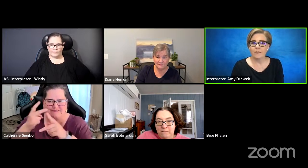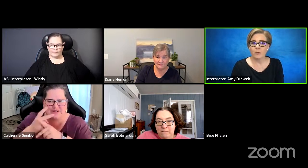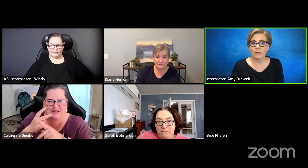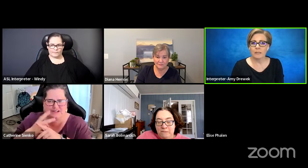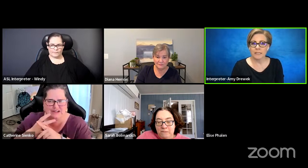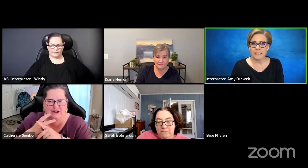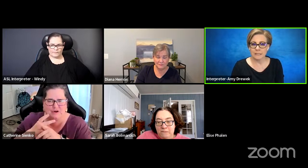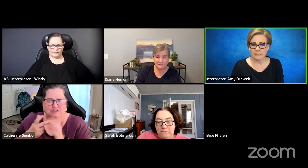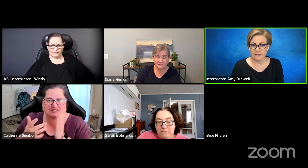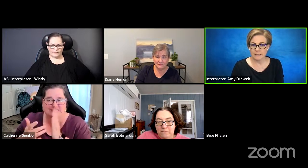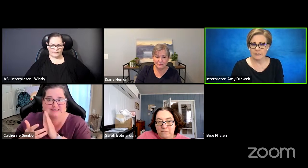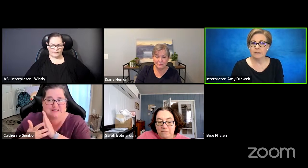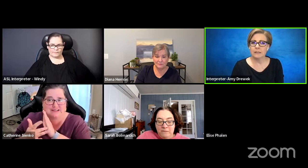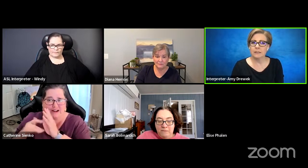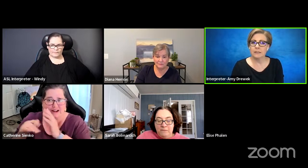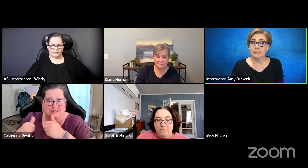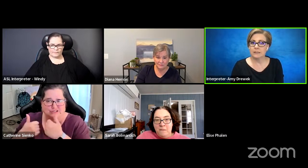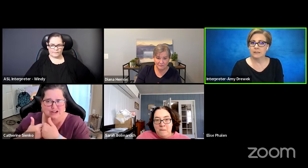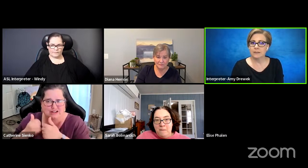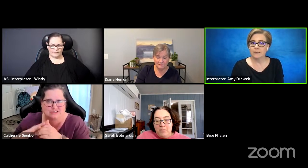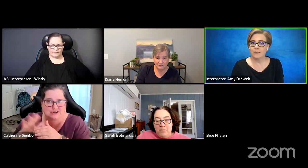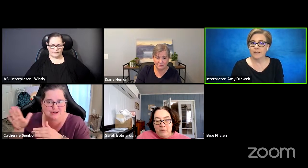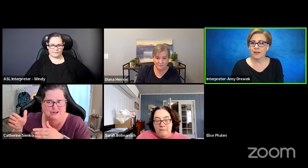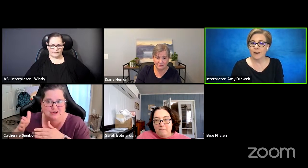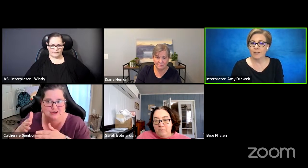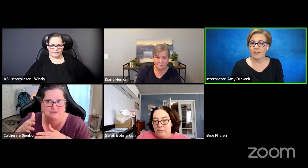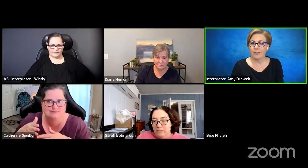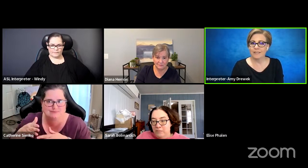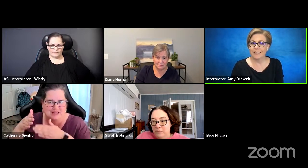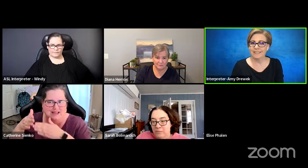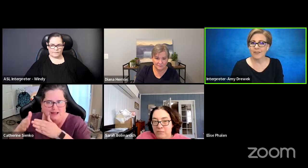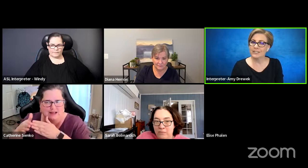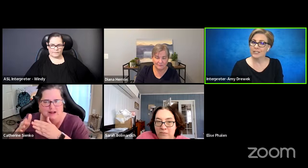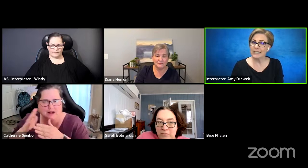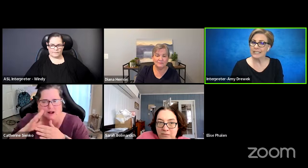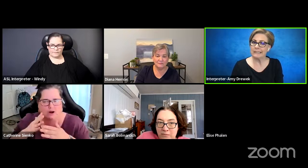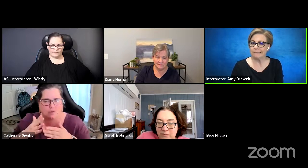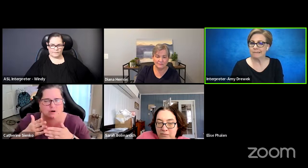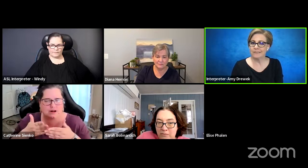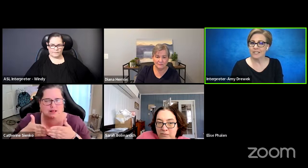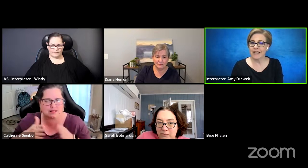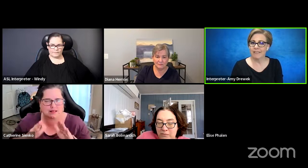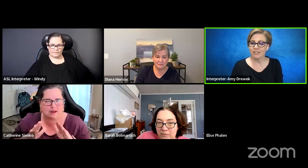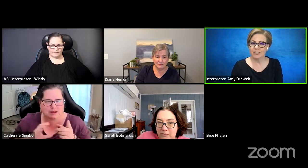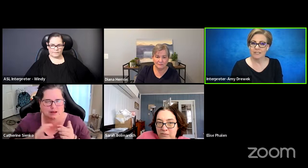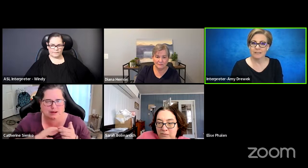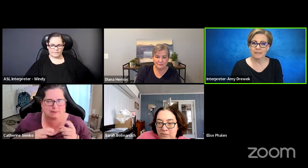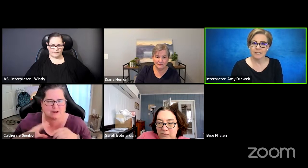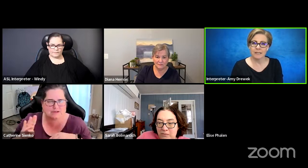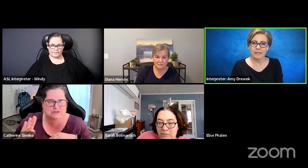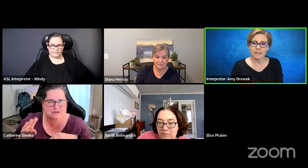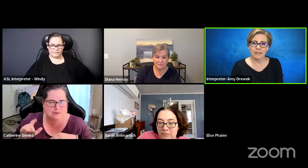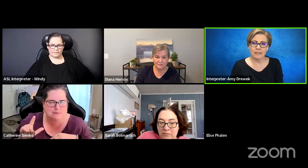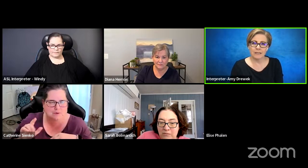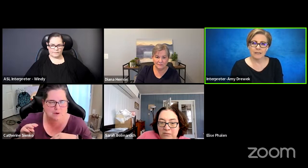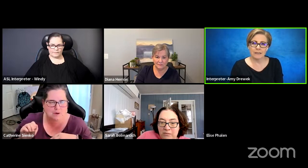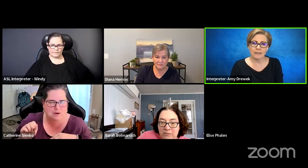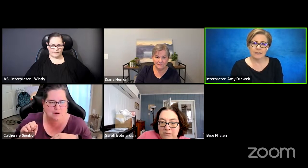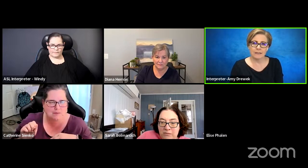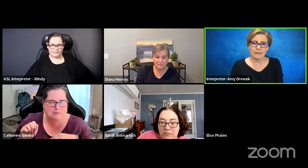While we're waiting for Elise to figure out her technology